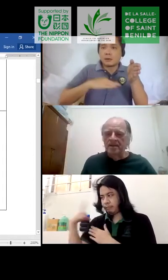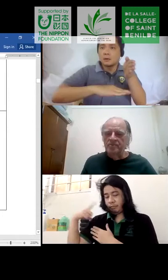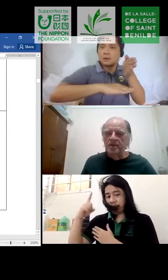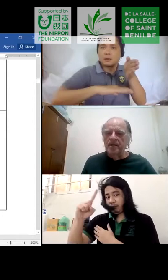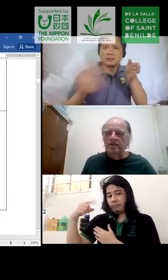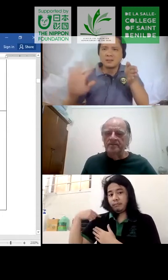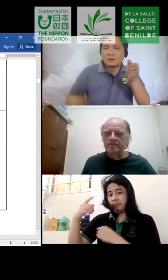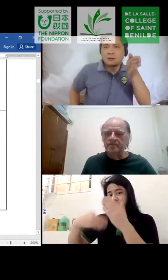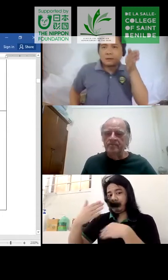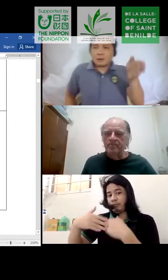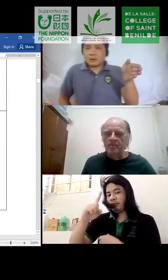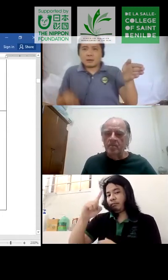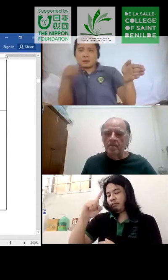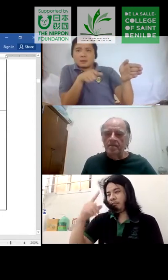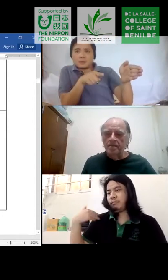It's one hand.